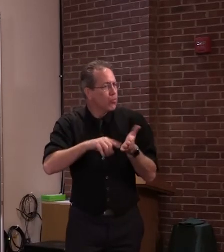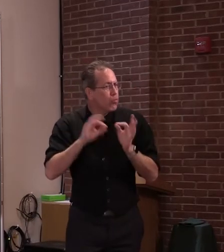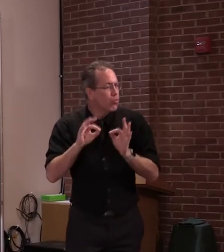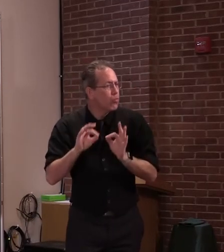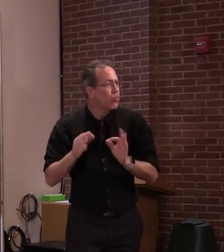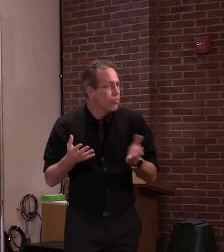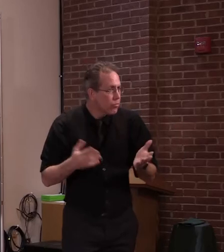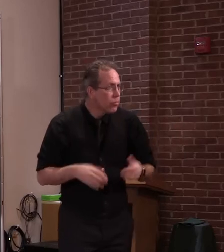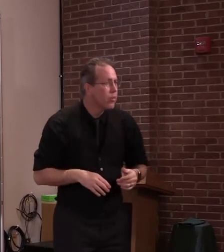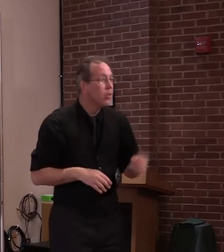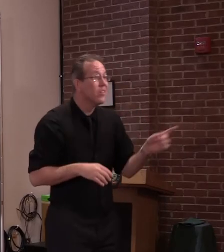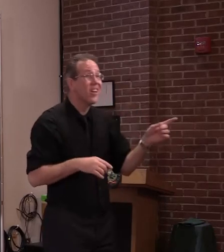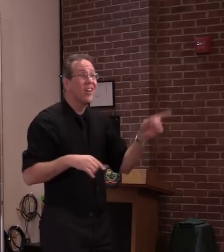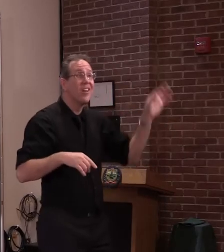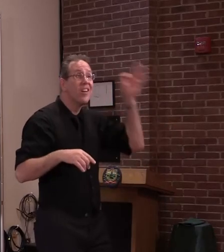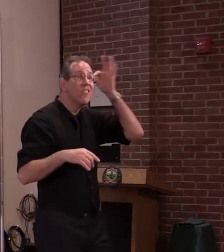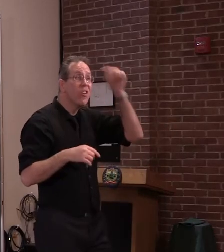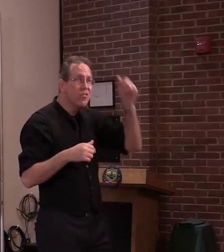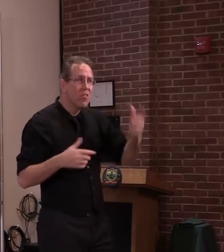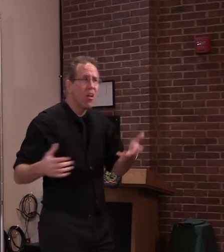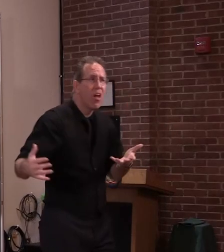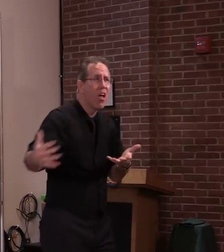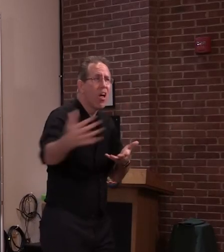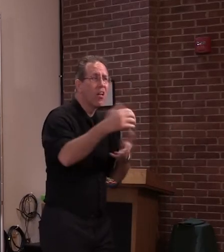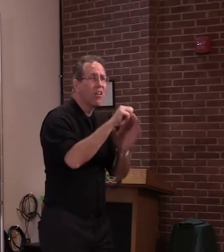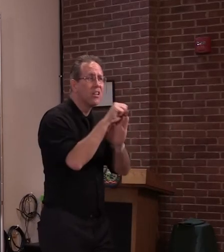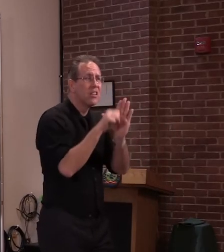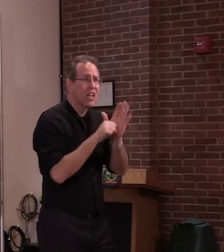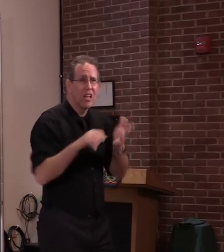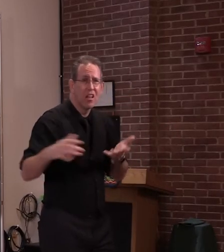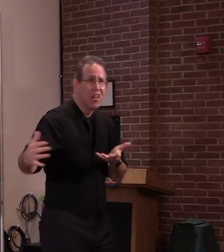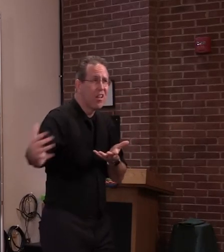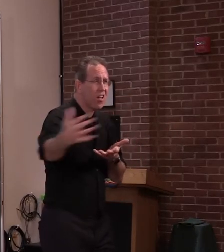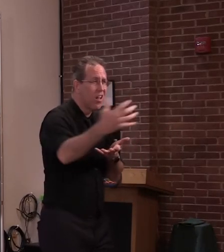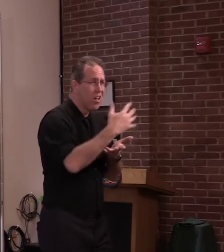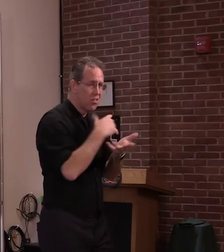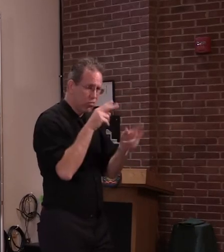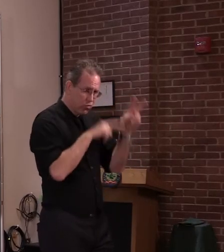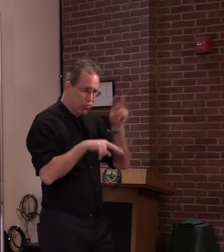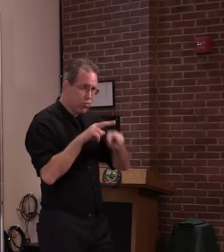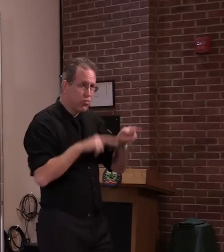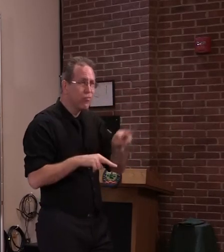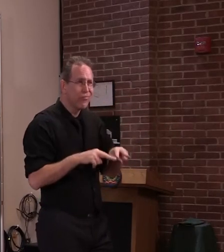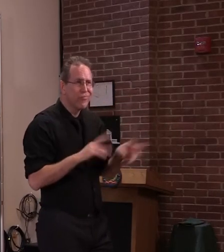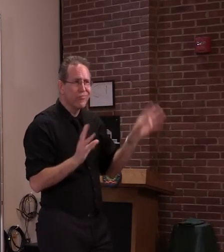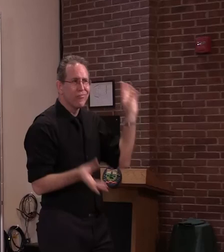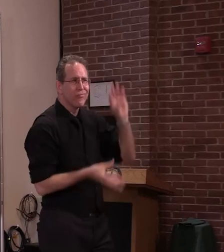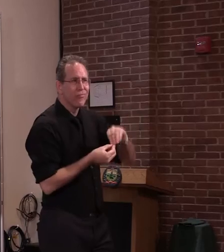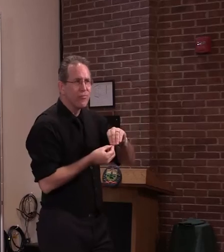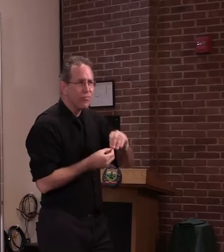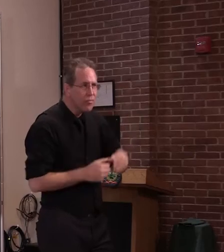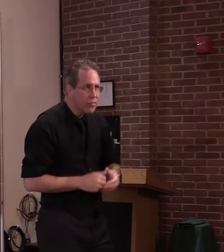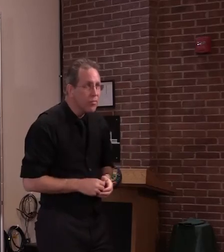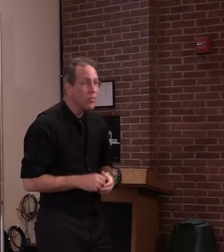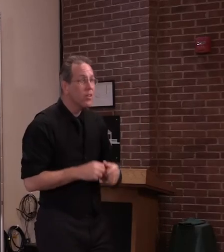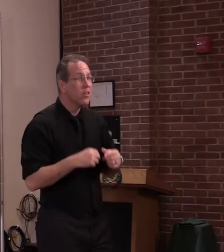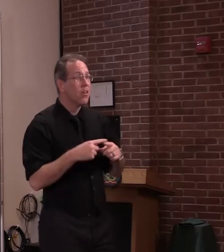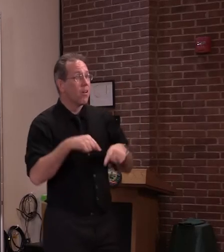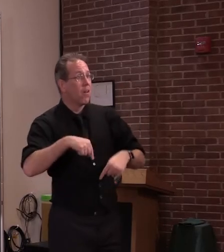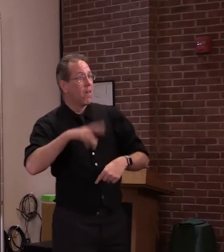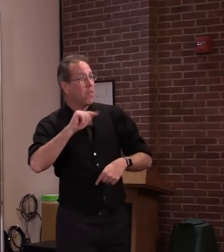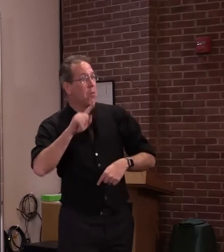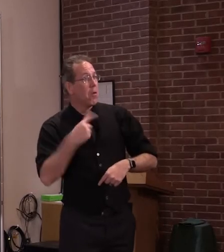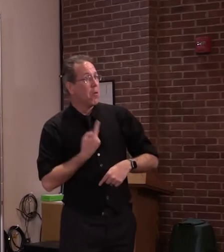states and territories. As a big compendium. So we're not investigating every